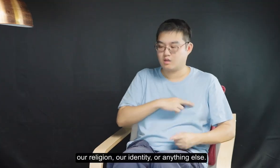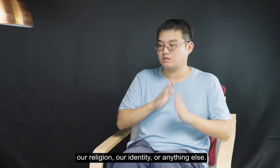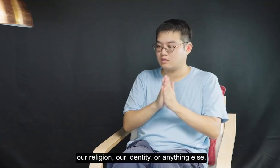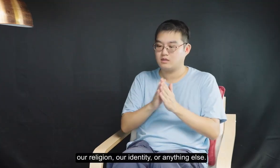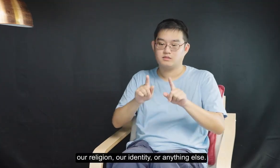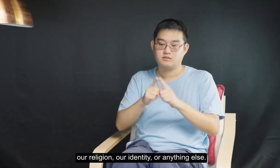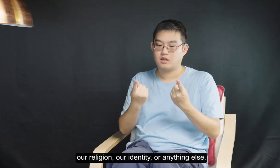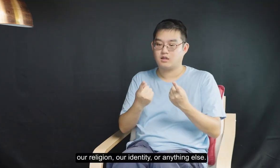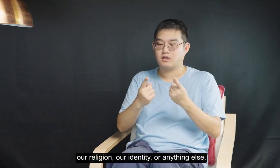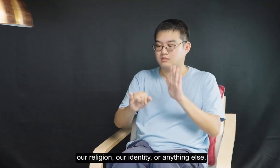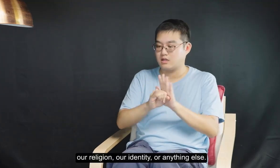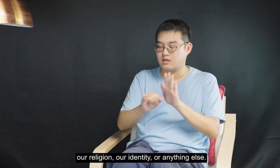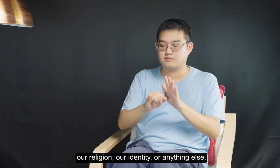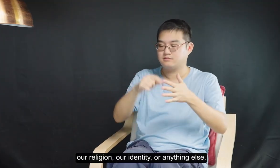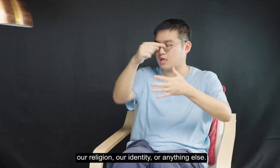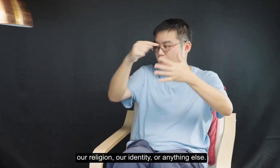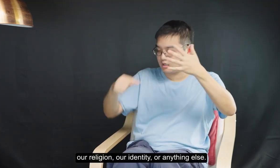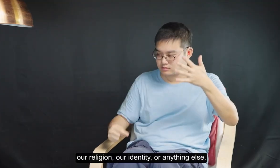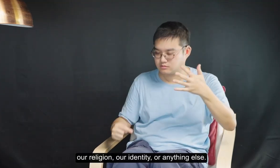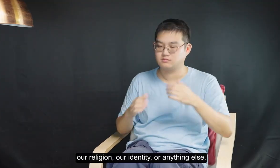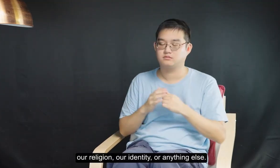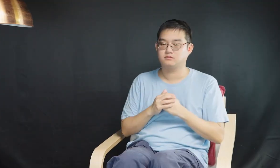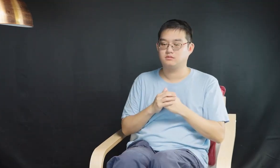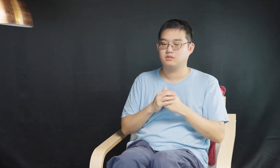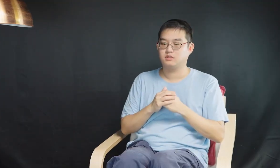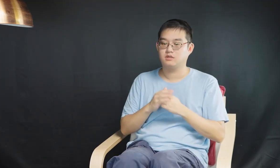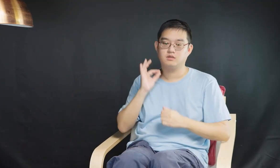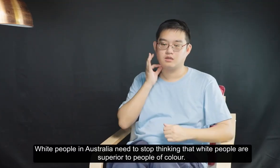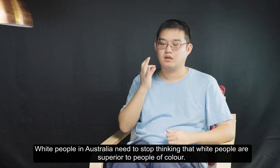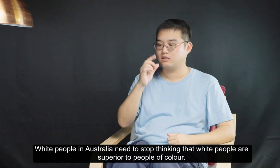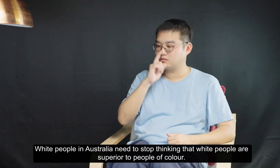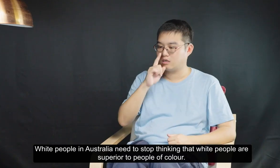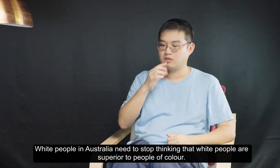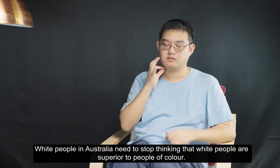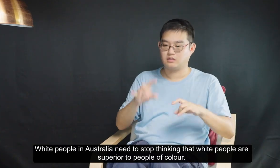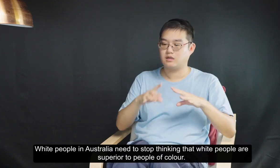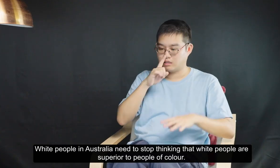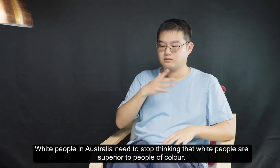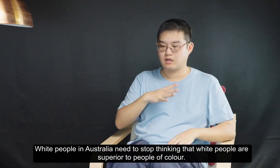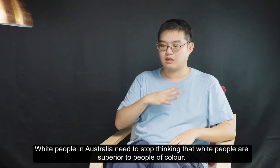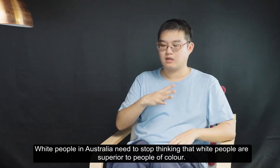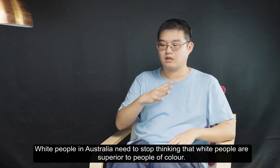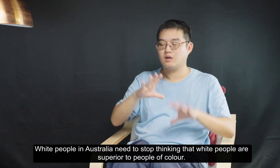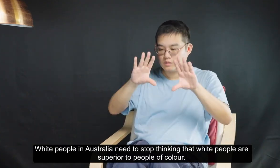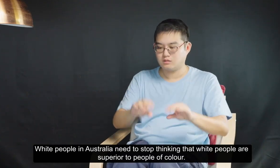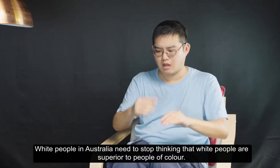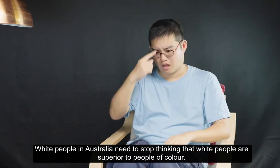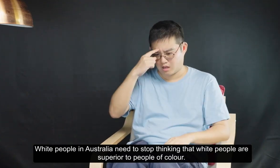religion, our identity, or anything else. White people in Australia need to stop thinking that